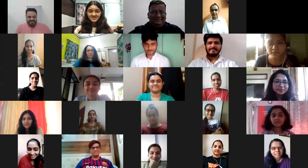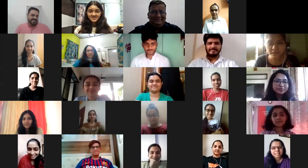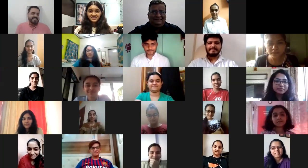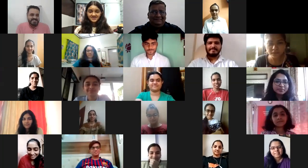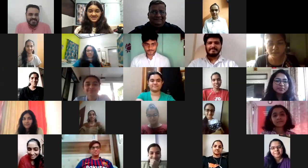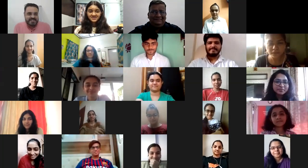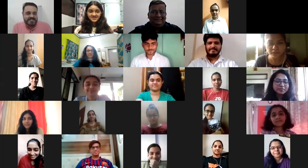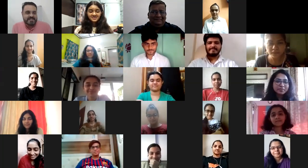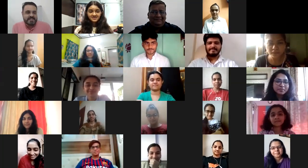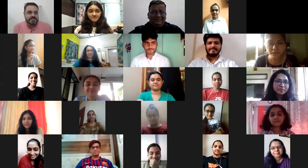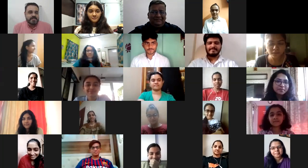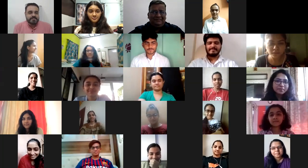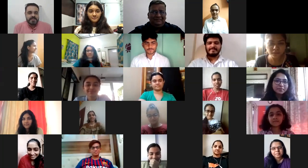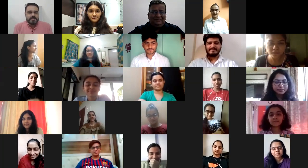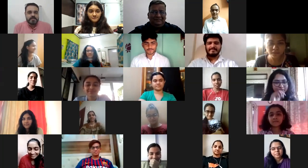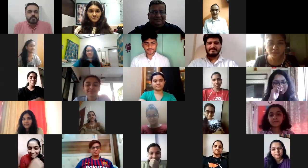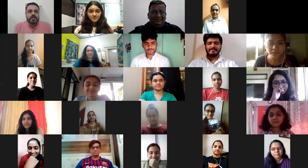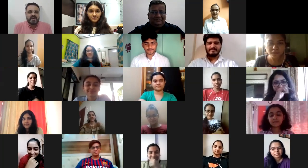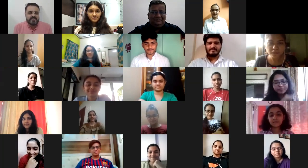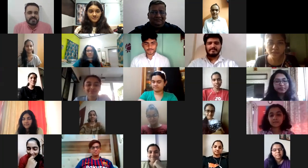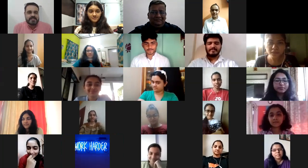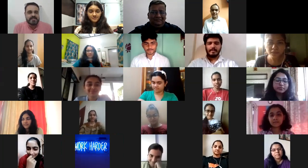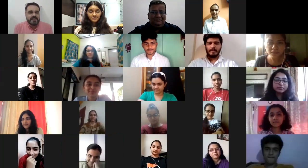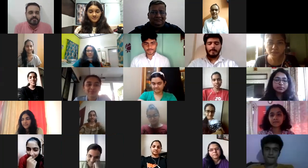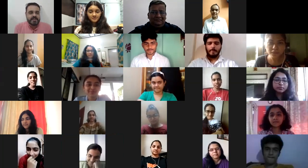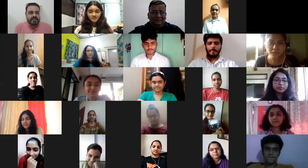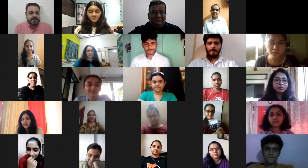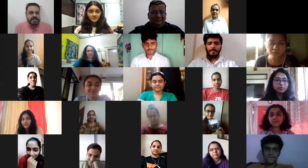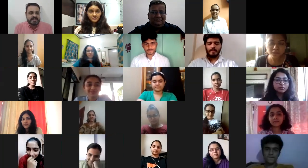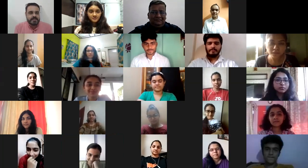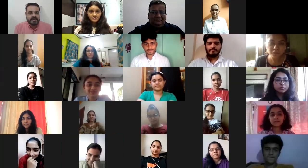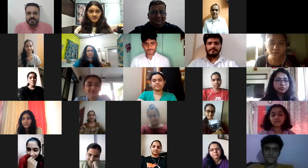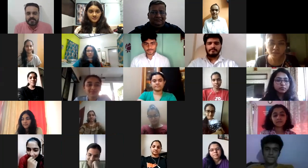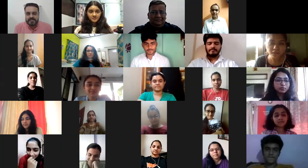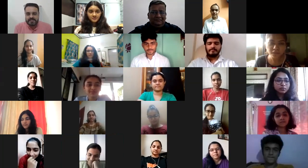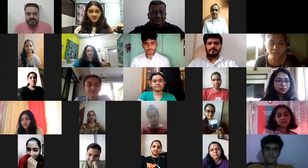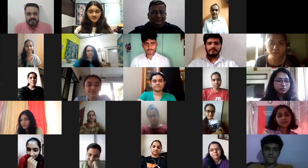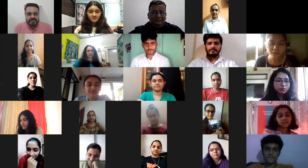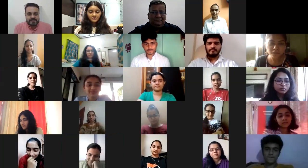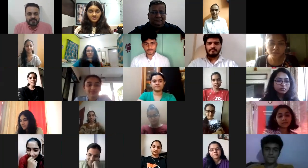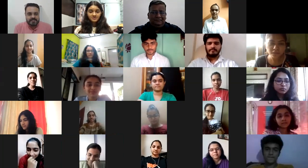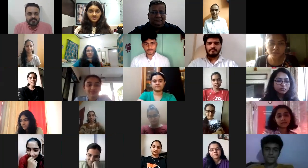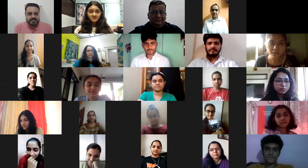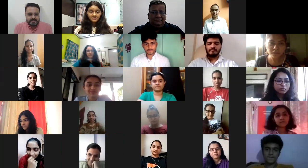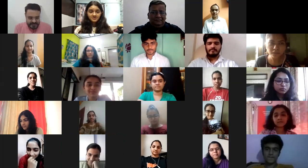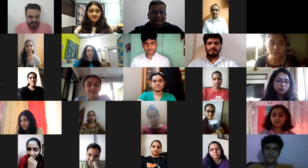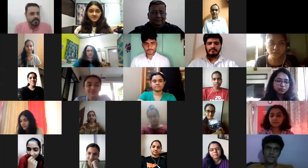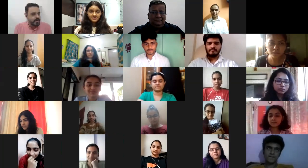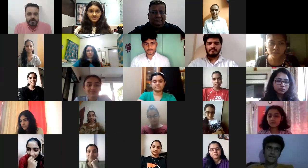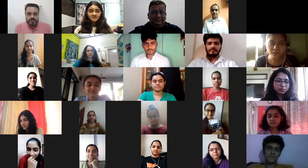Yes. Do we all think that we have some disability or the other? Yes or no?